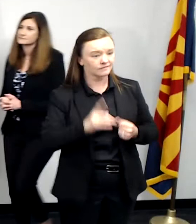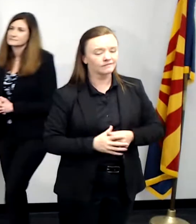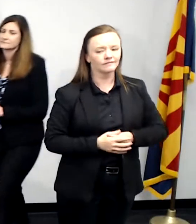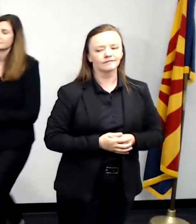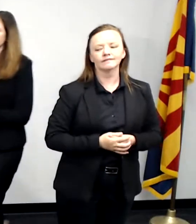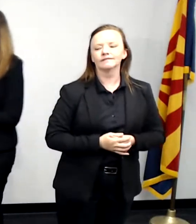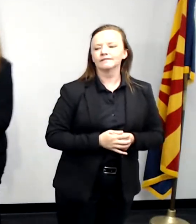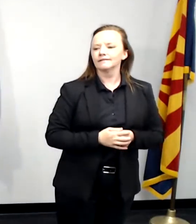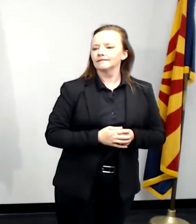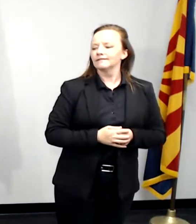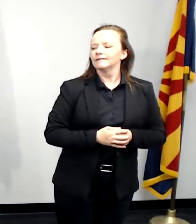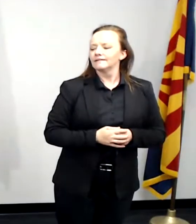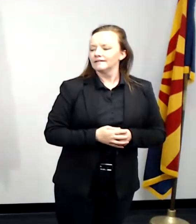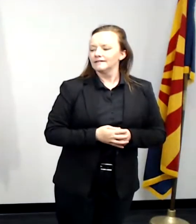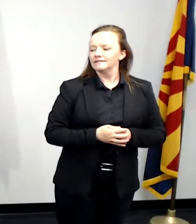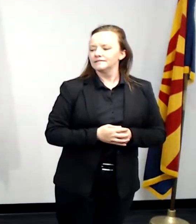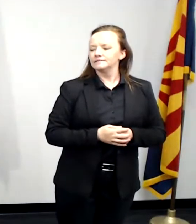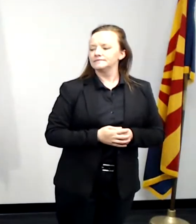Sunenshine?